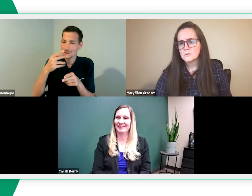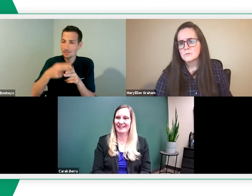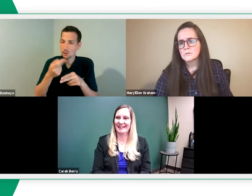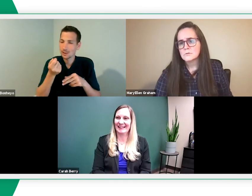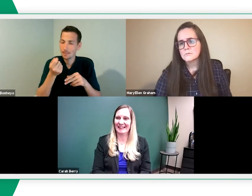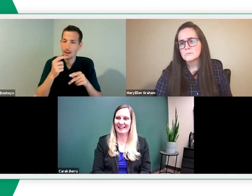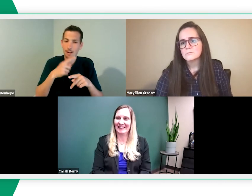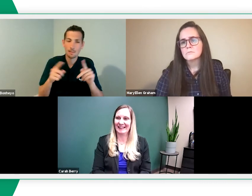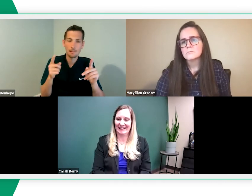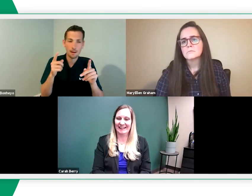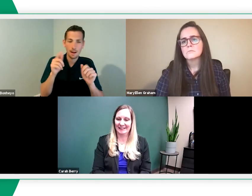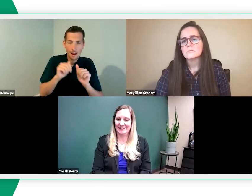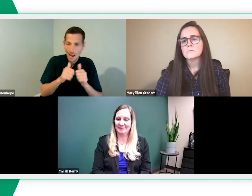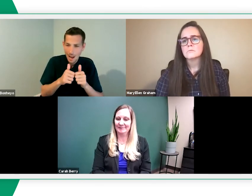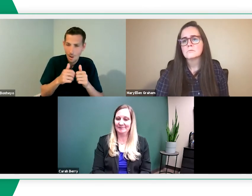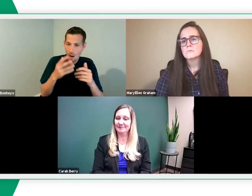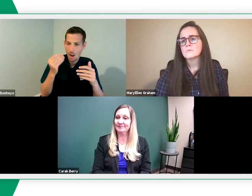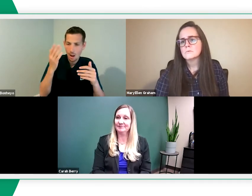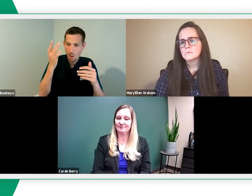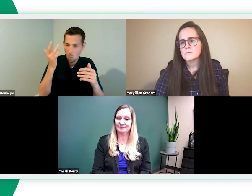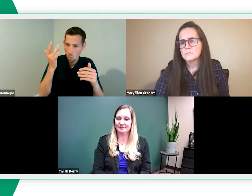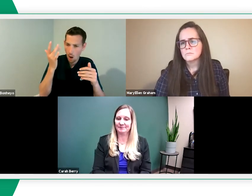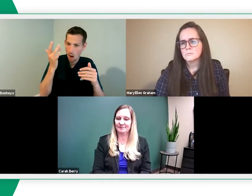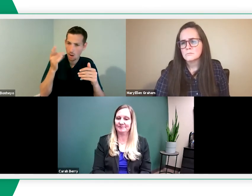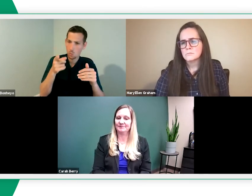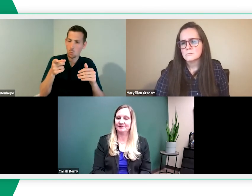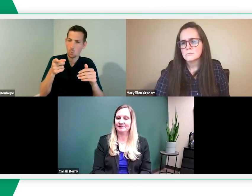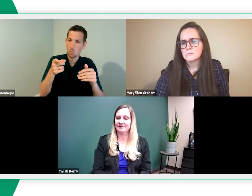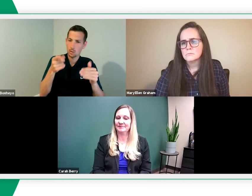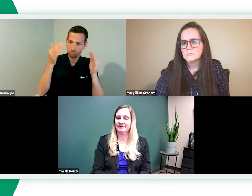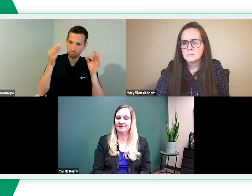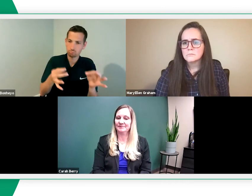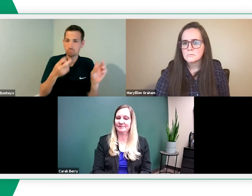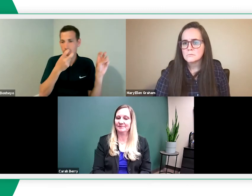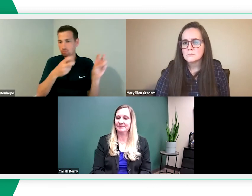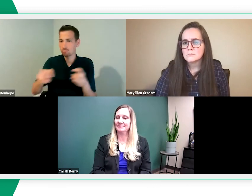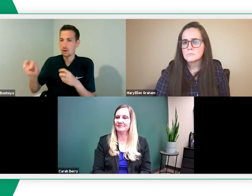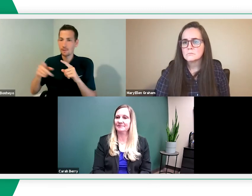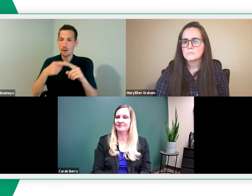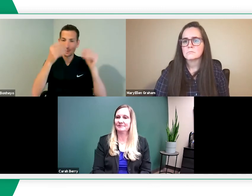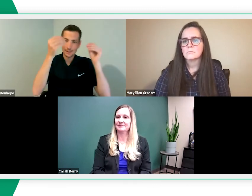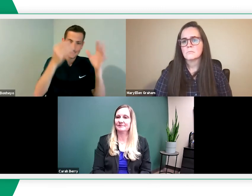So that leads us to the second question. You mentioned a little bit about